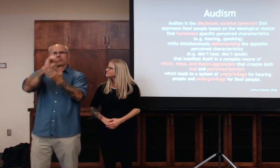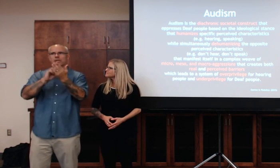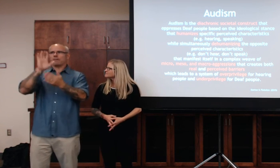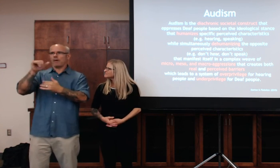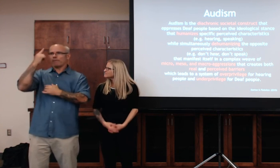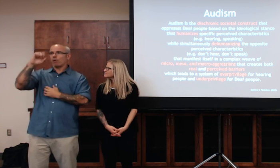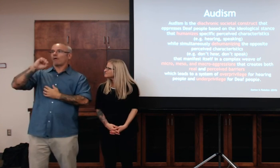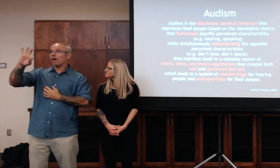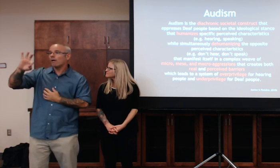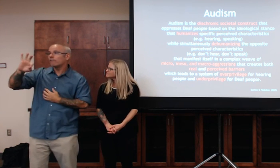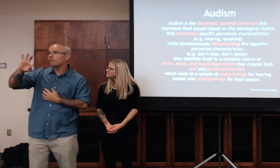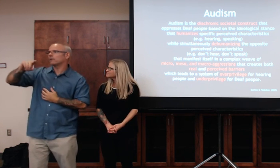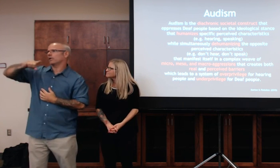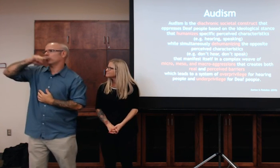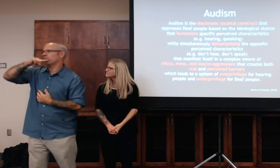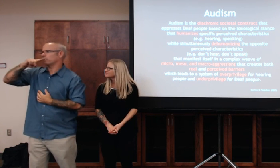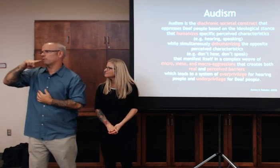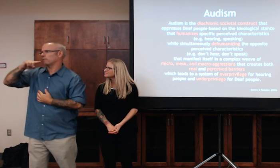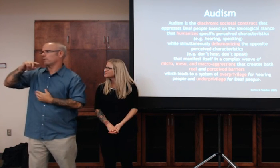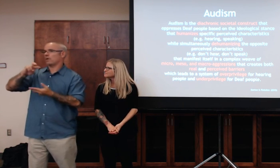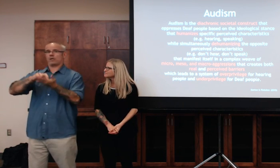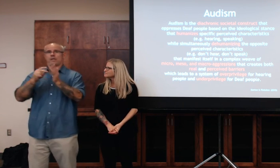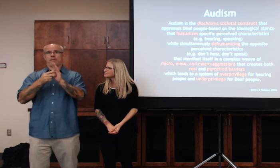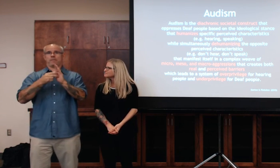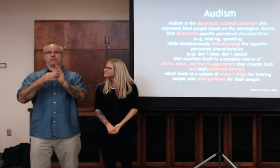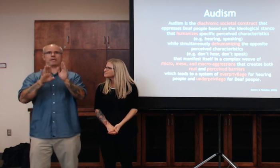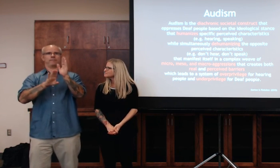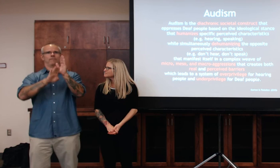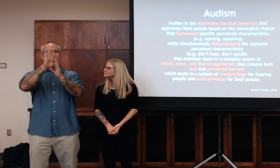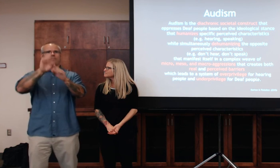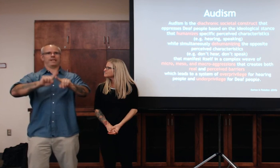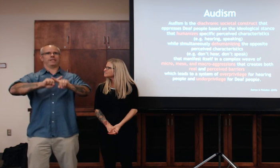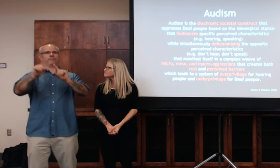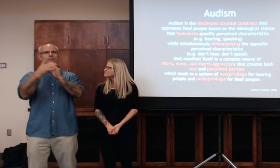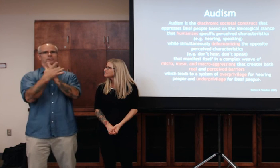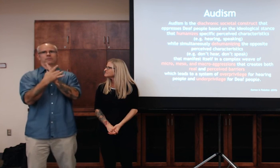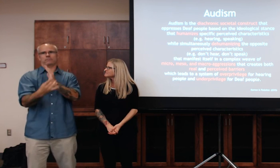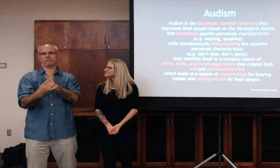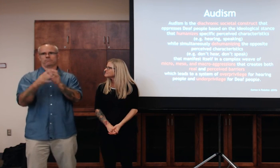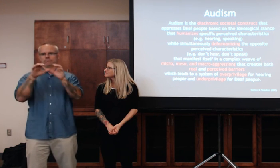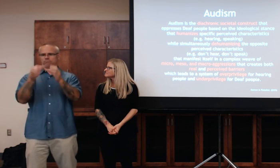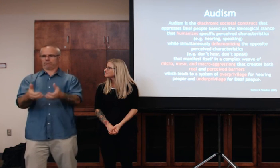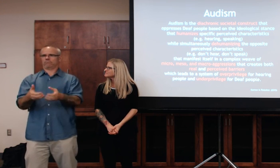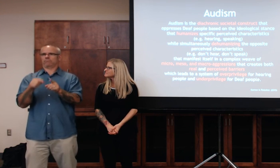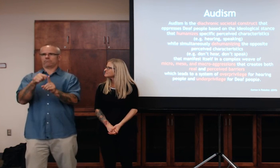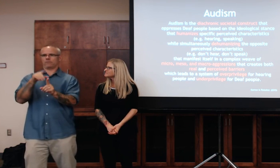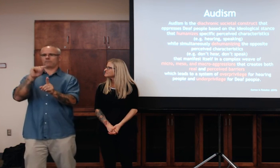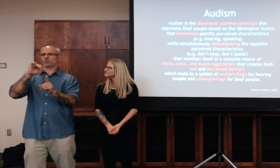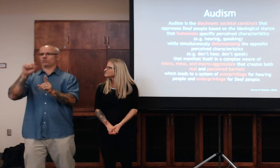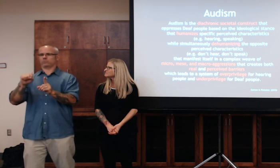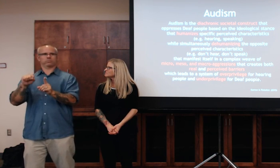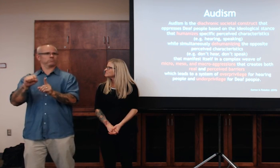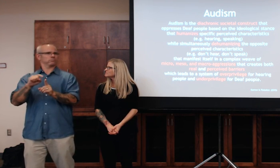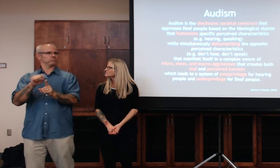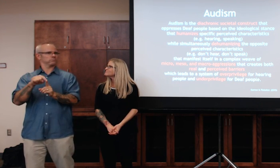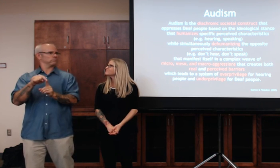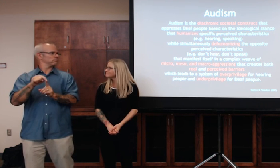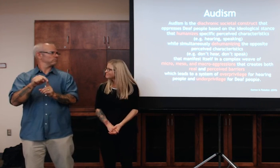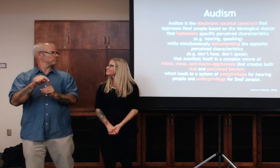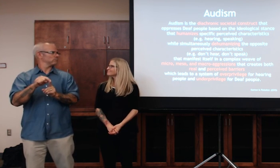are designed by and for hearing people, which means then you have to develop different skills, different tools.